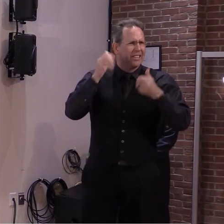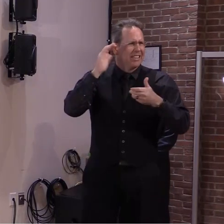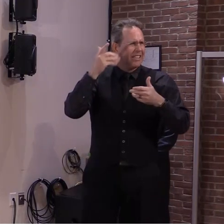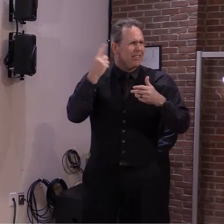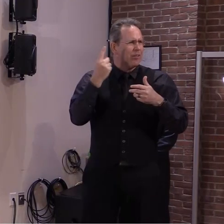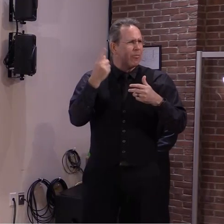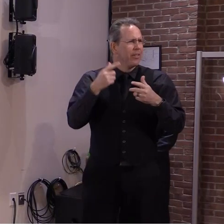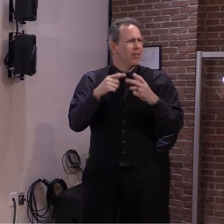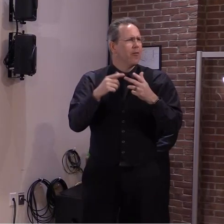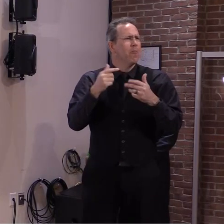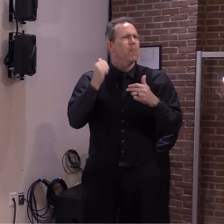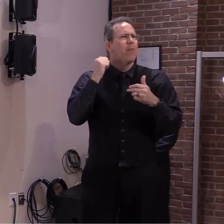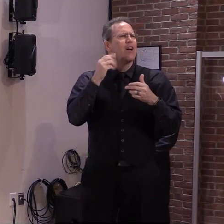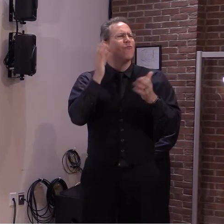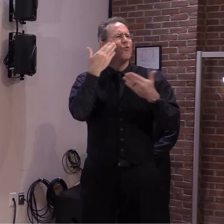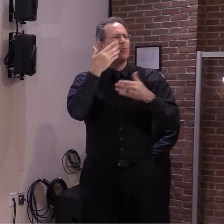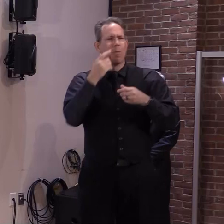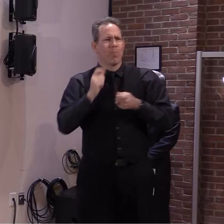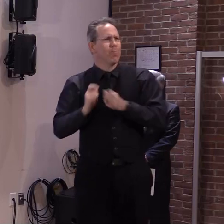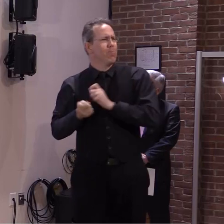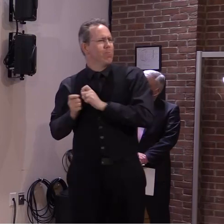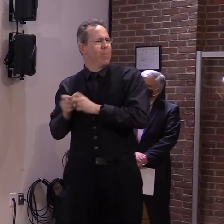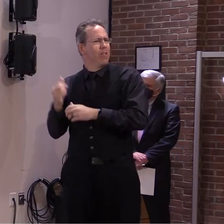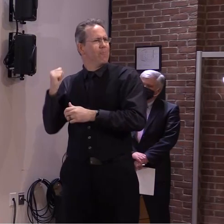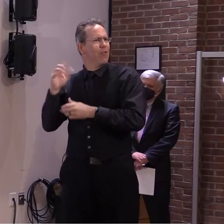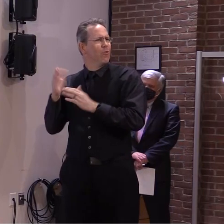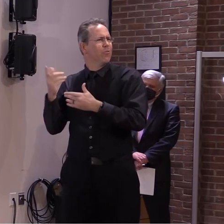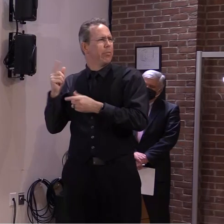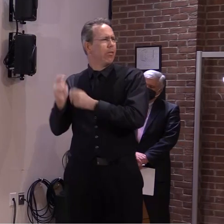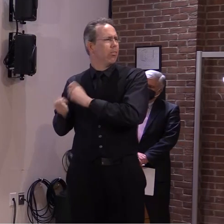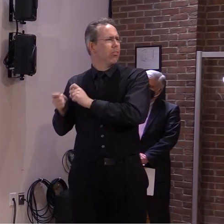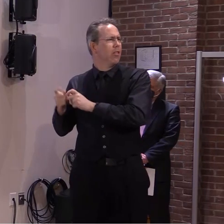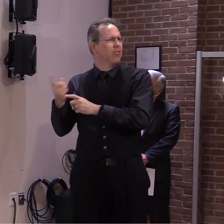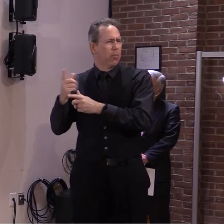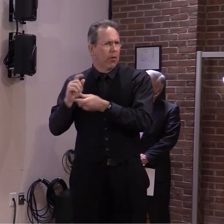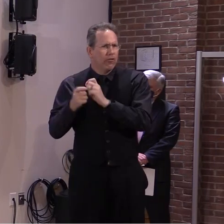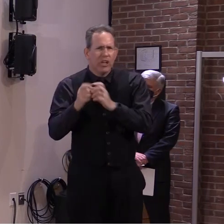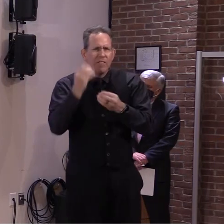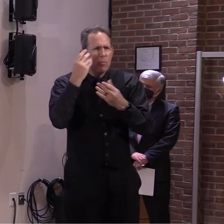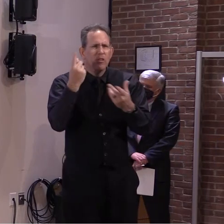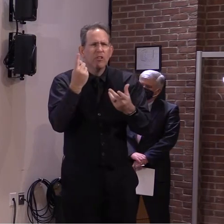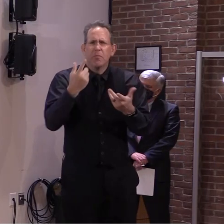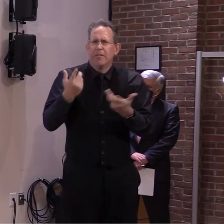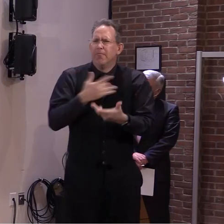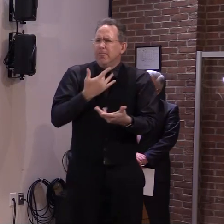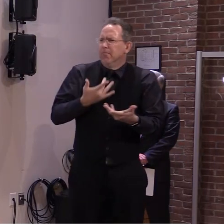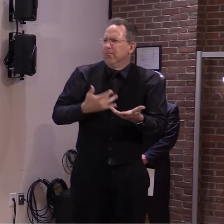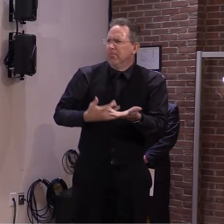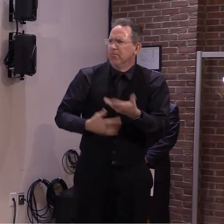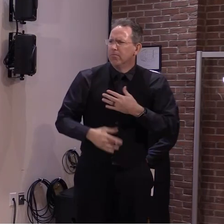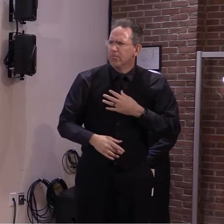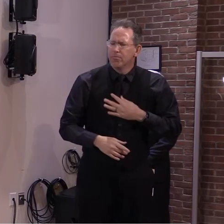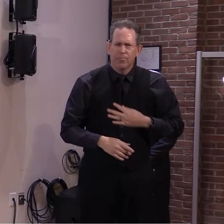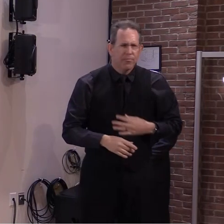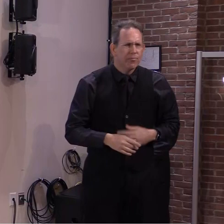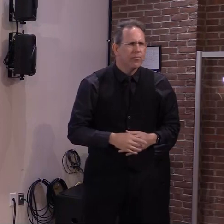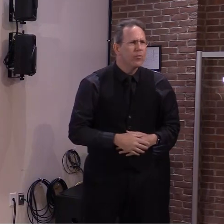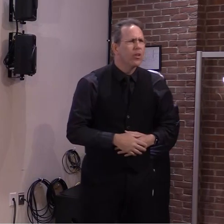do their best and not thinking through everything, and why is 6 not a valid enough number